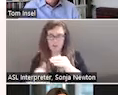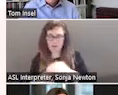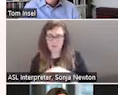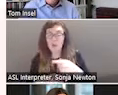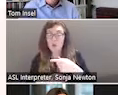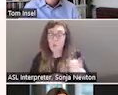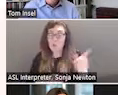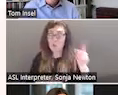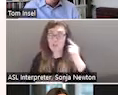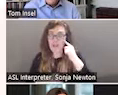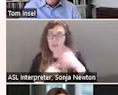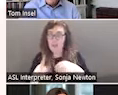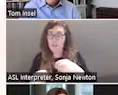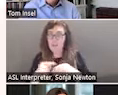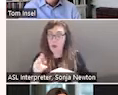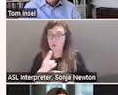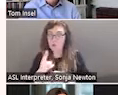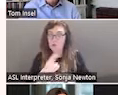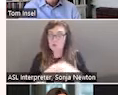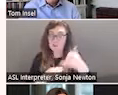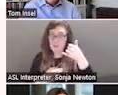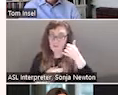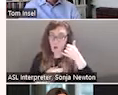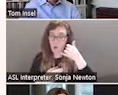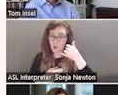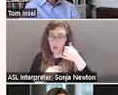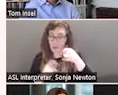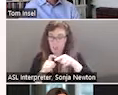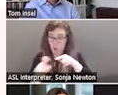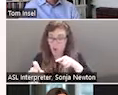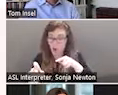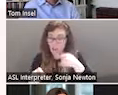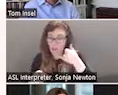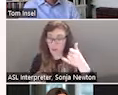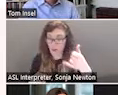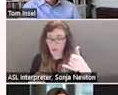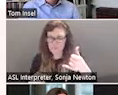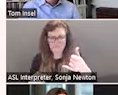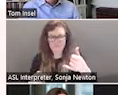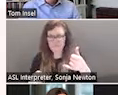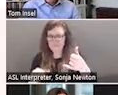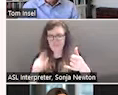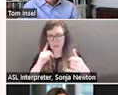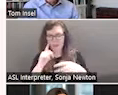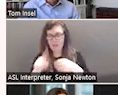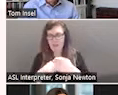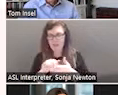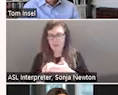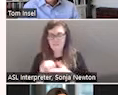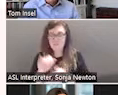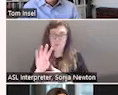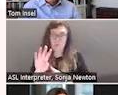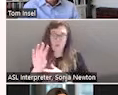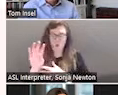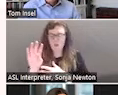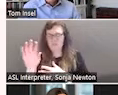using their phone, they don't think about calling anybody. In fact, in a study that was done about 4 or 5 years ago, looking